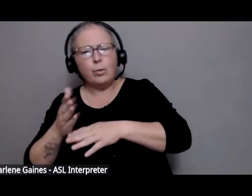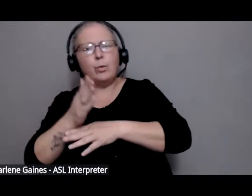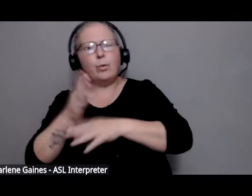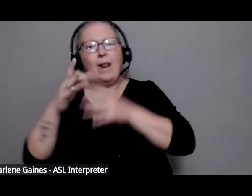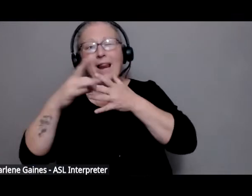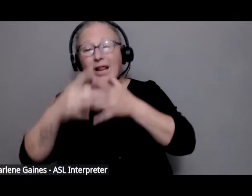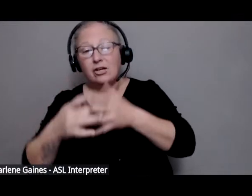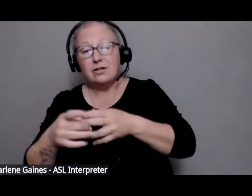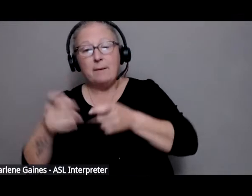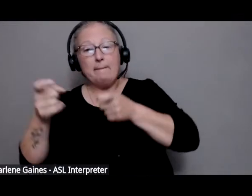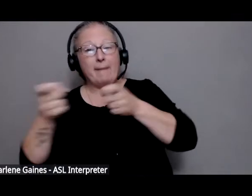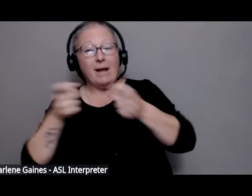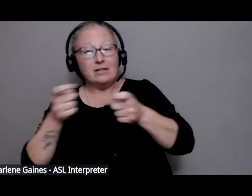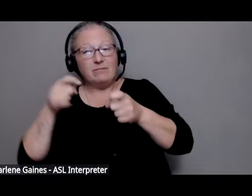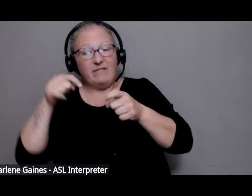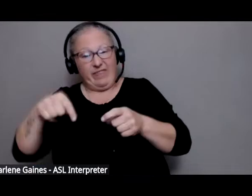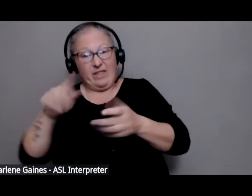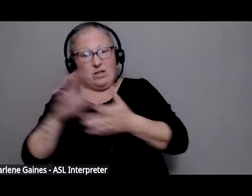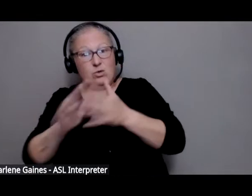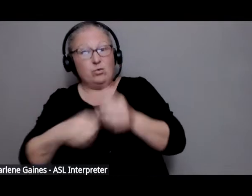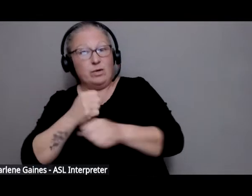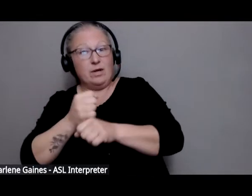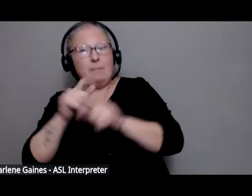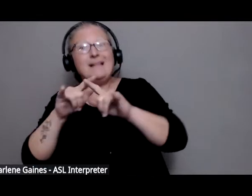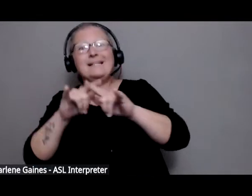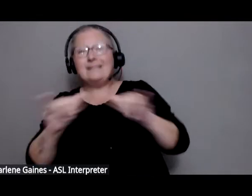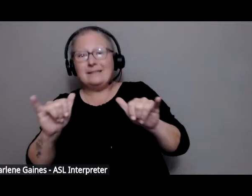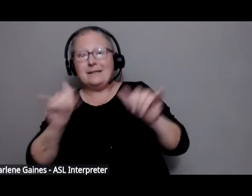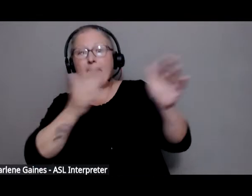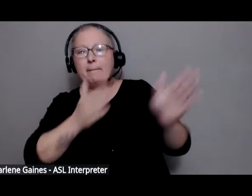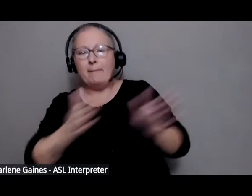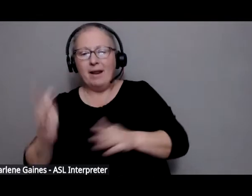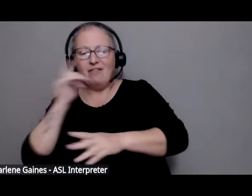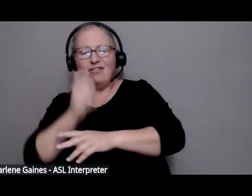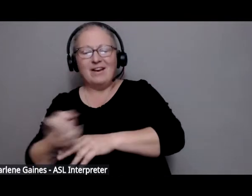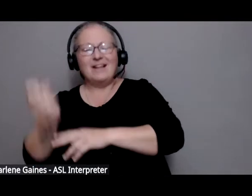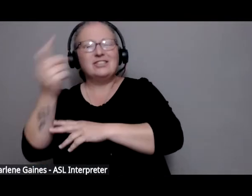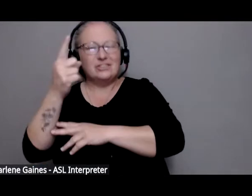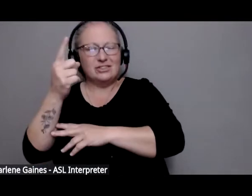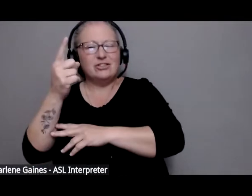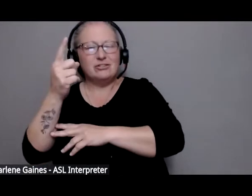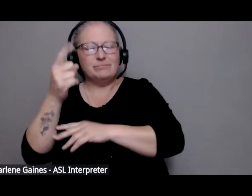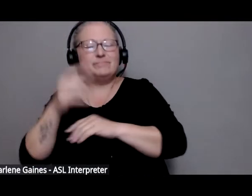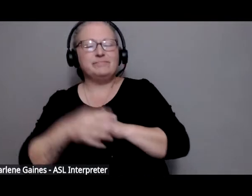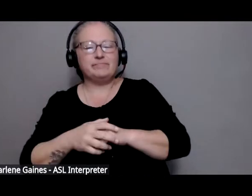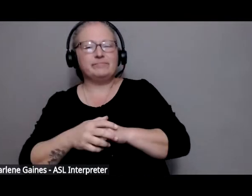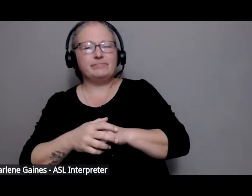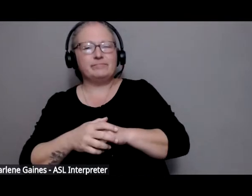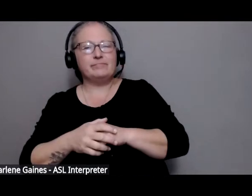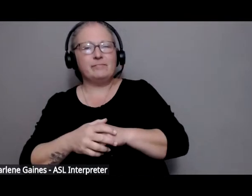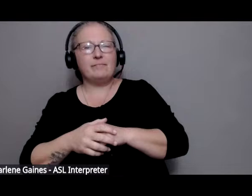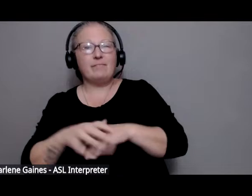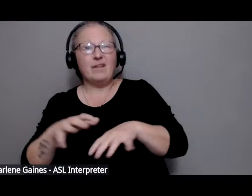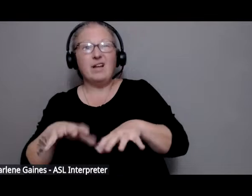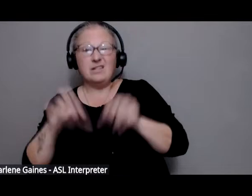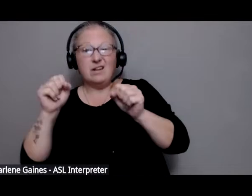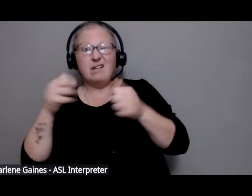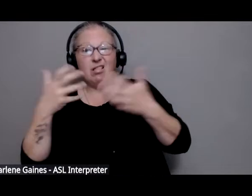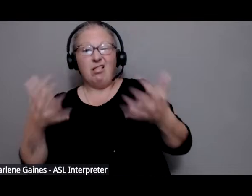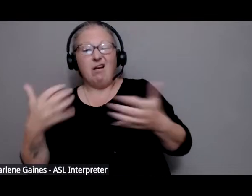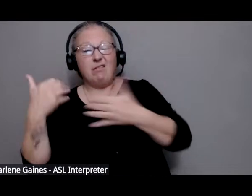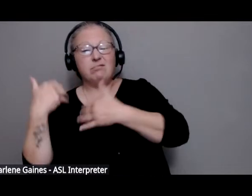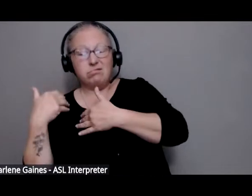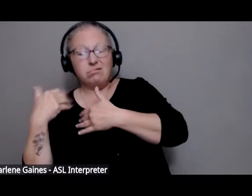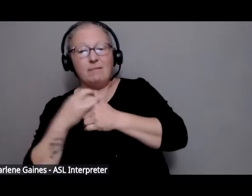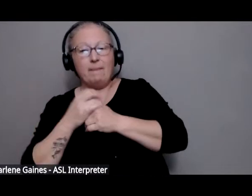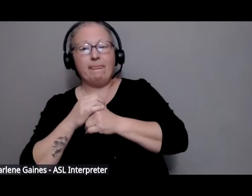this particular school year, but simultaneously planning for next year. And so that takes a toll. But going back